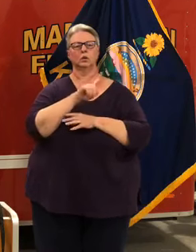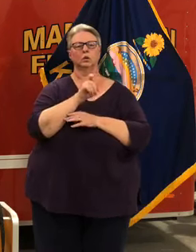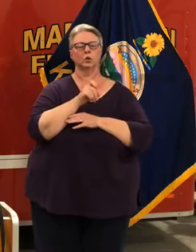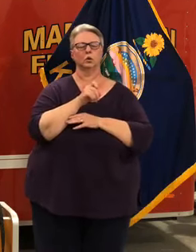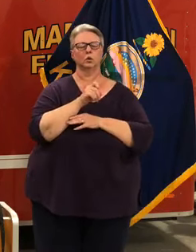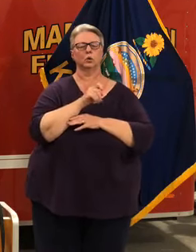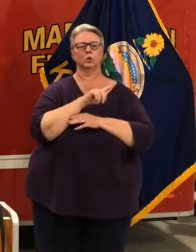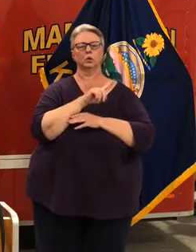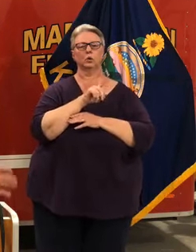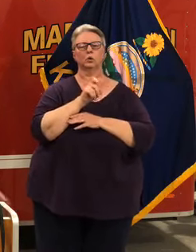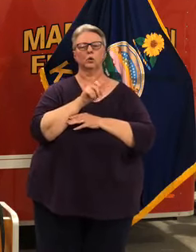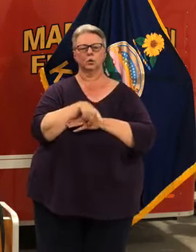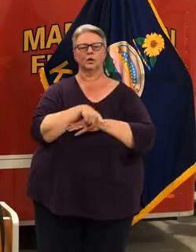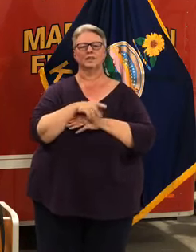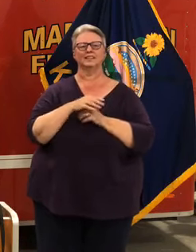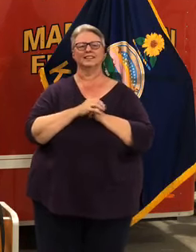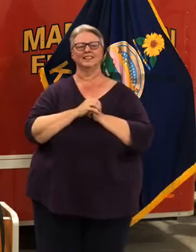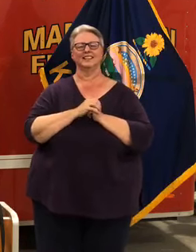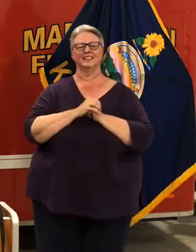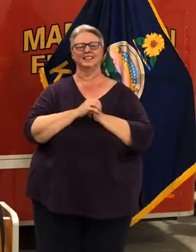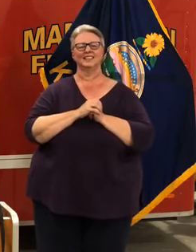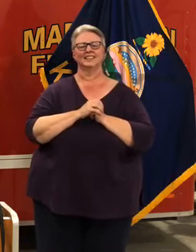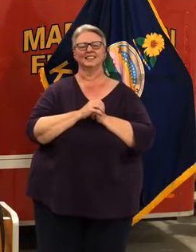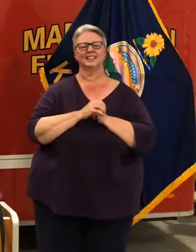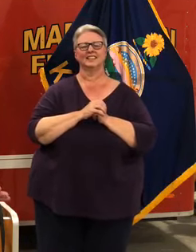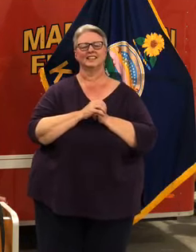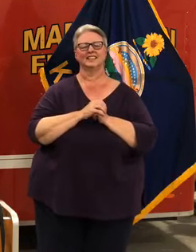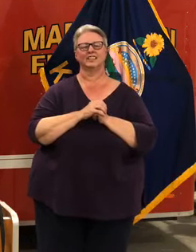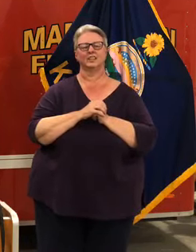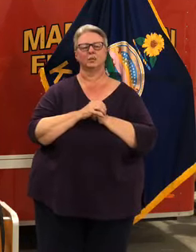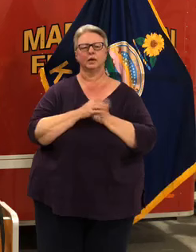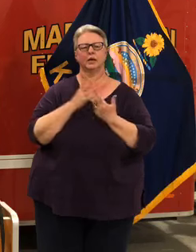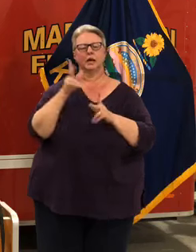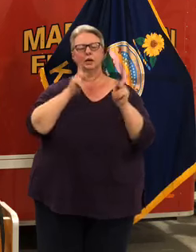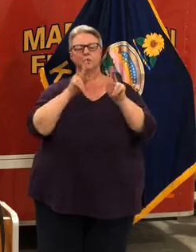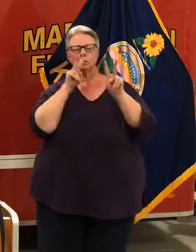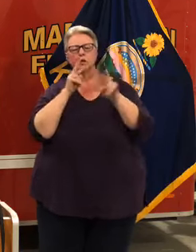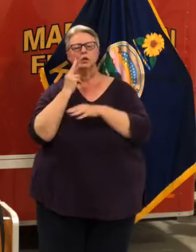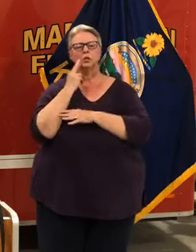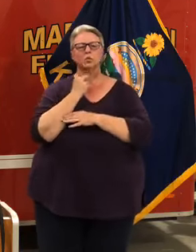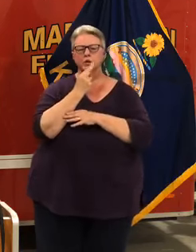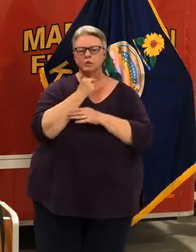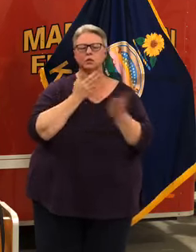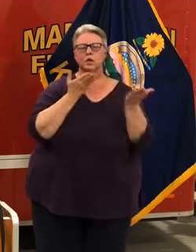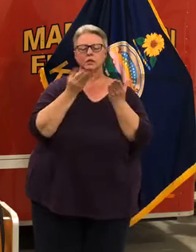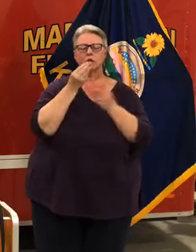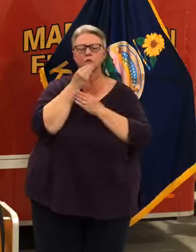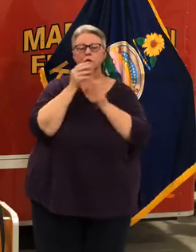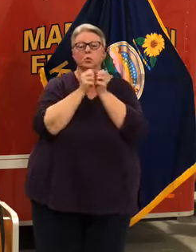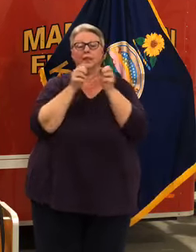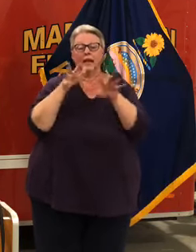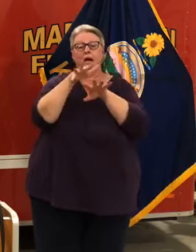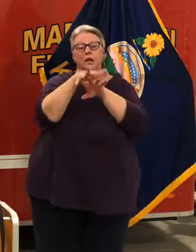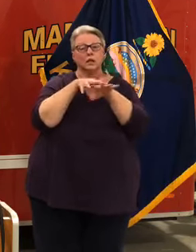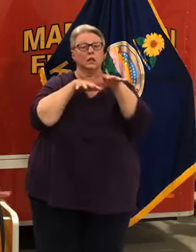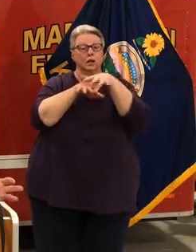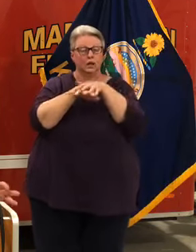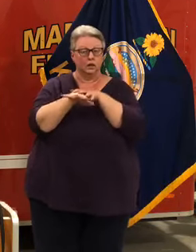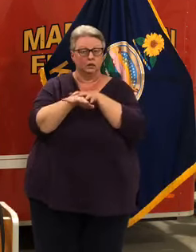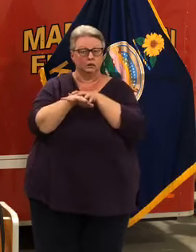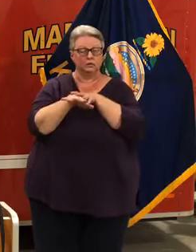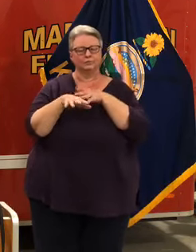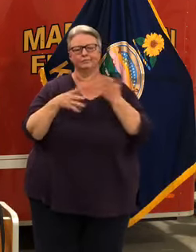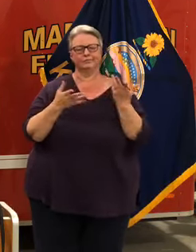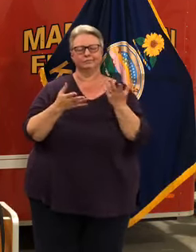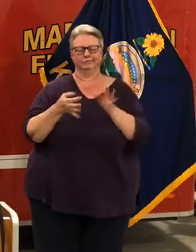situation, the question is about folks are seeing restaurants that are serving food without gloves. Simply